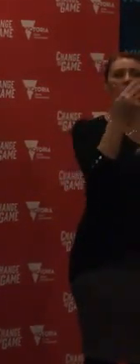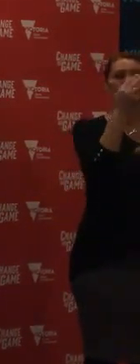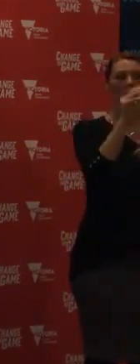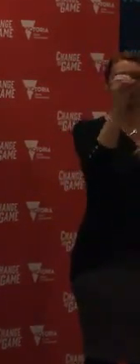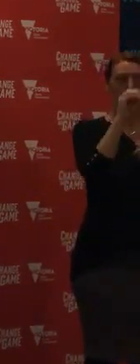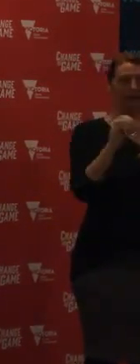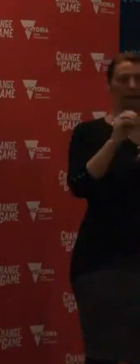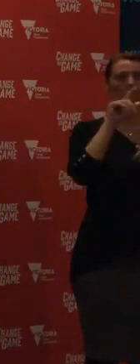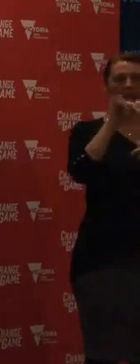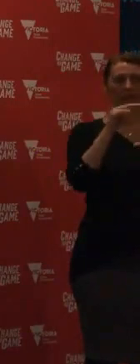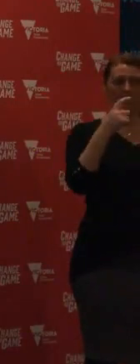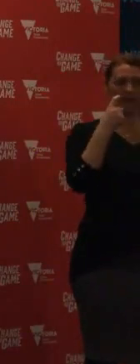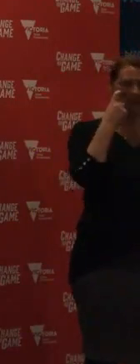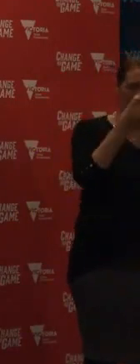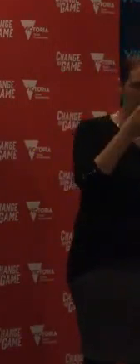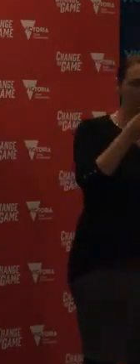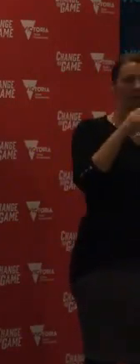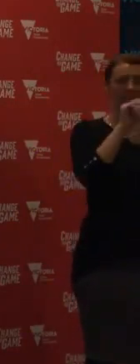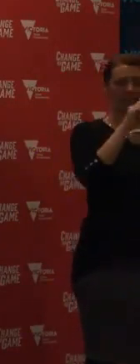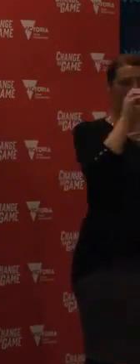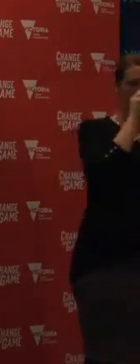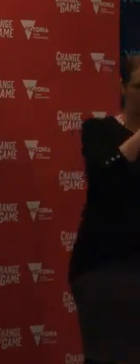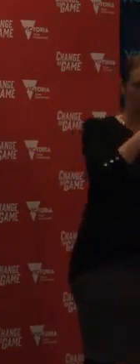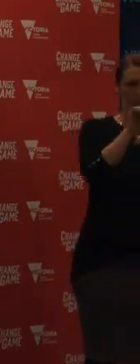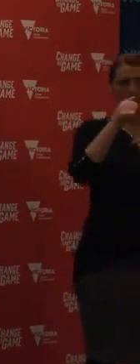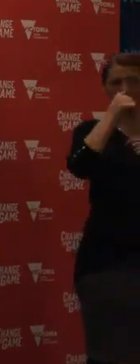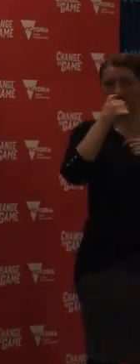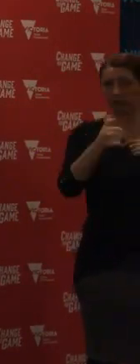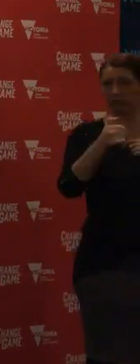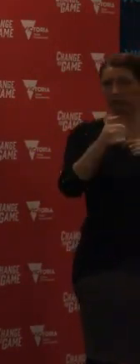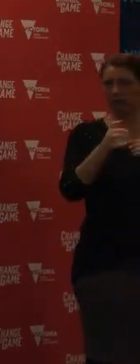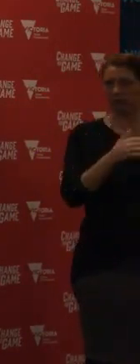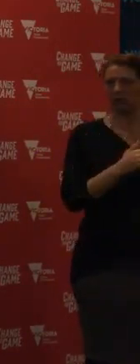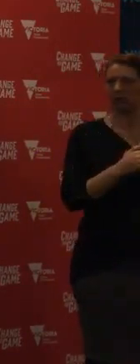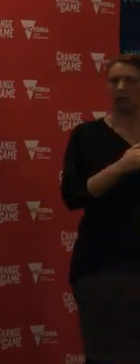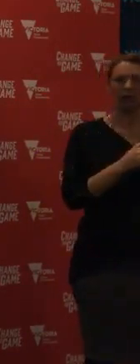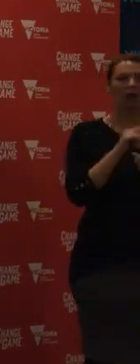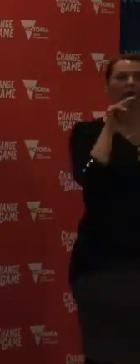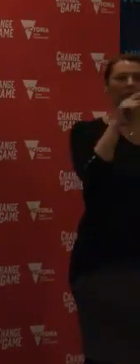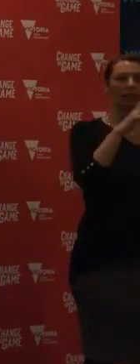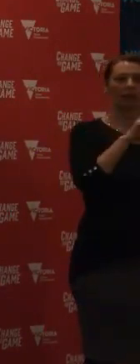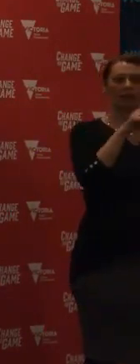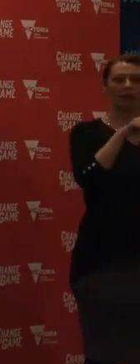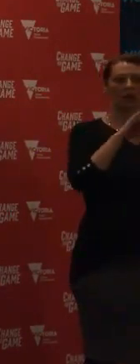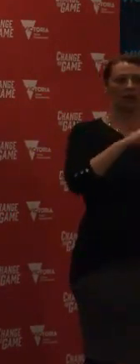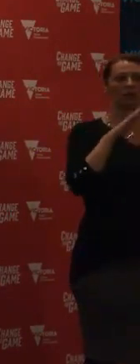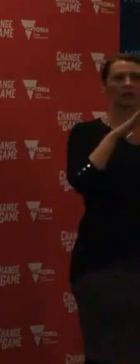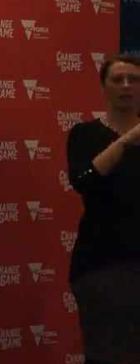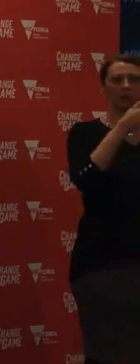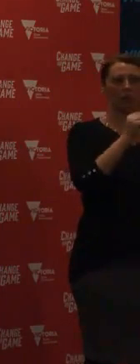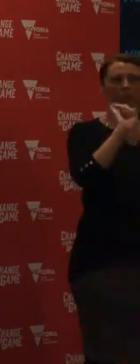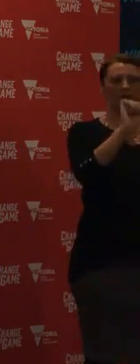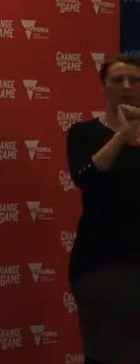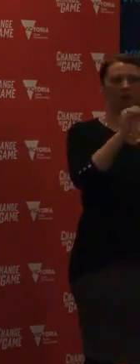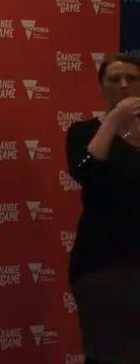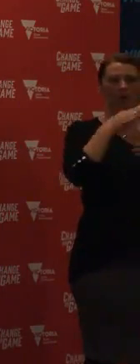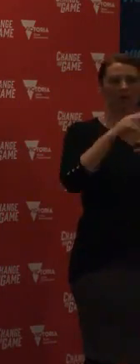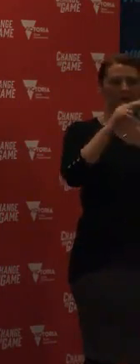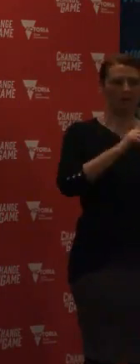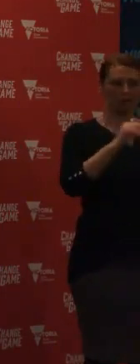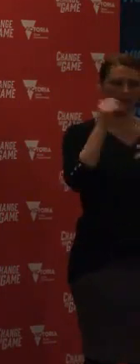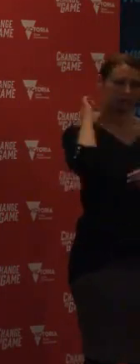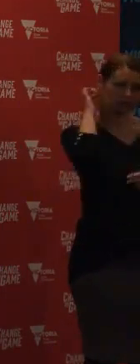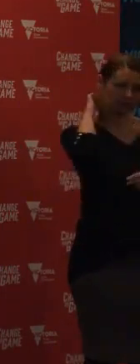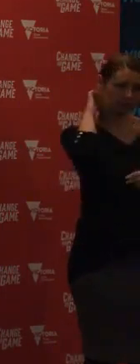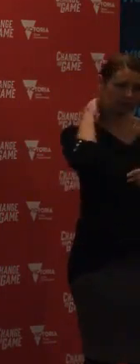90% of parents or carers of children aged between 0 and 6 reported that the NDIS had helped with their child's development and